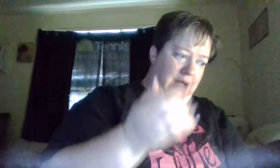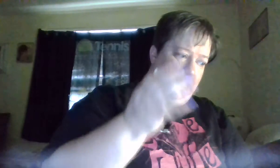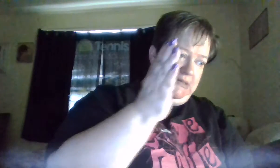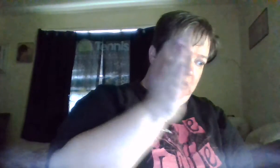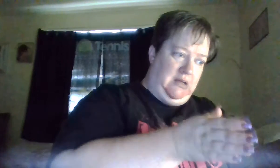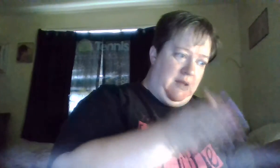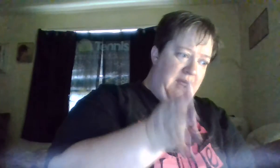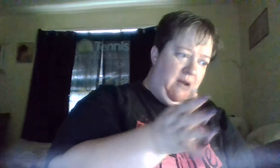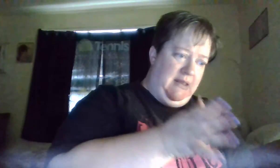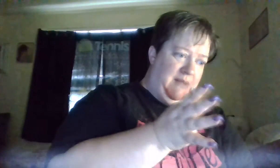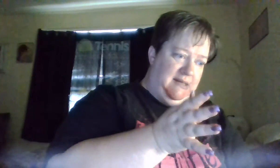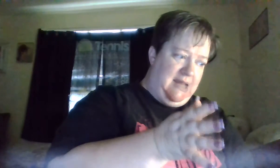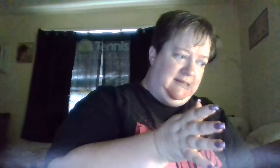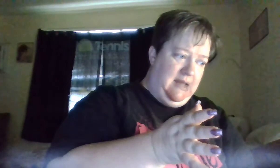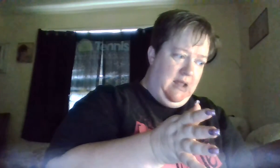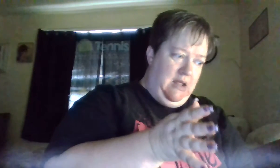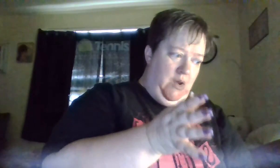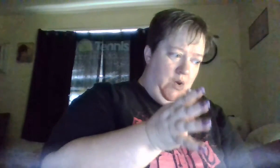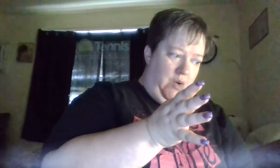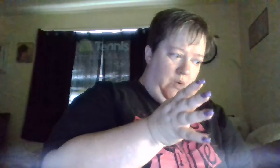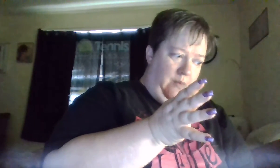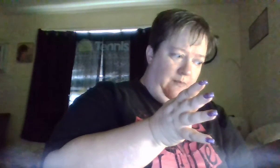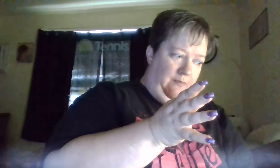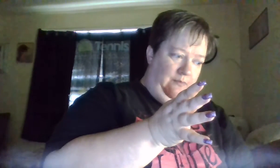was comparing them in a sense,